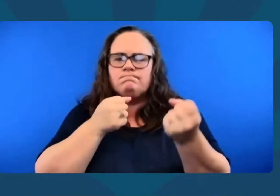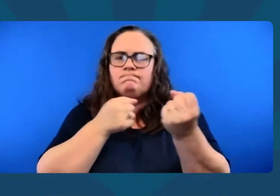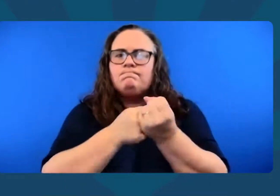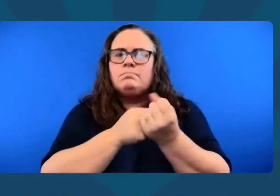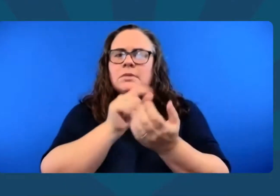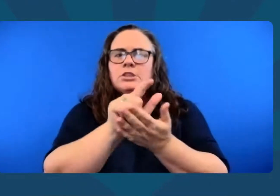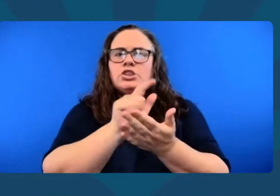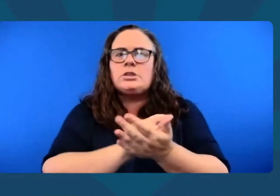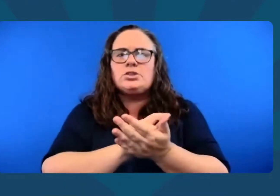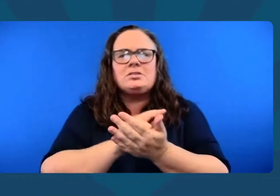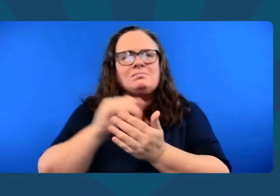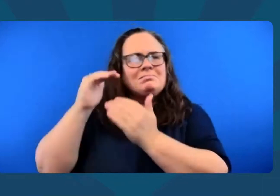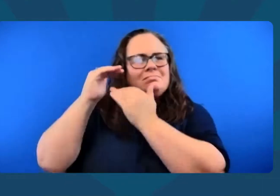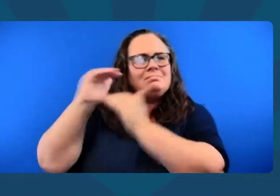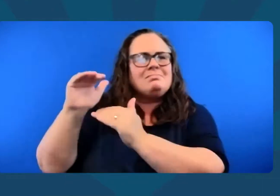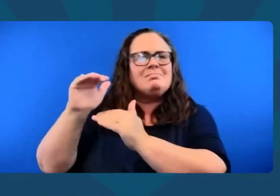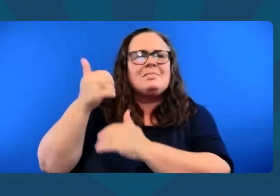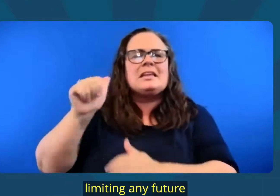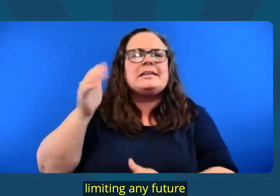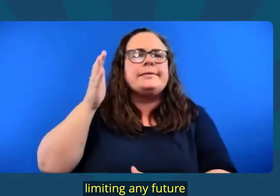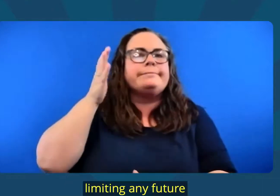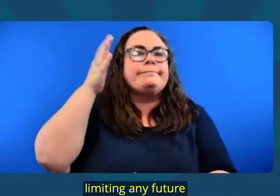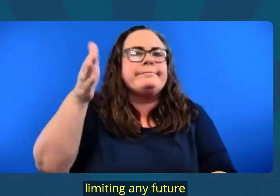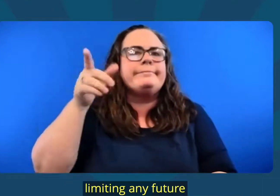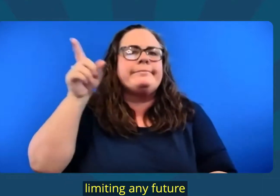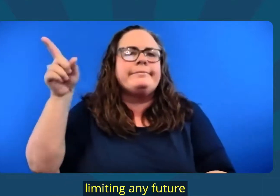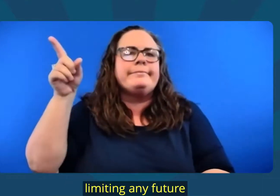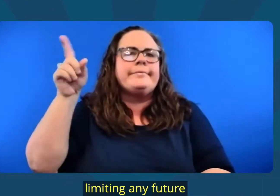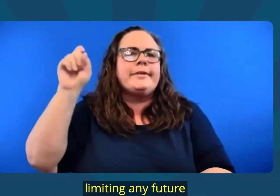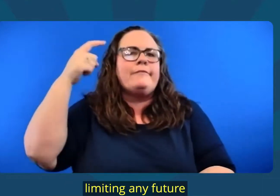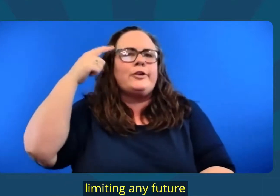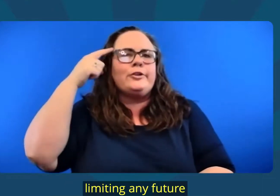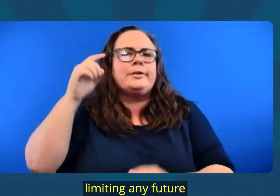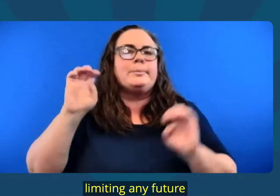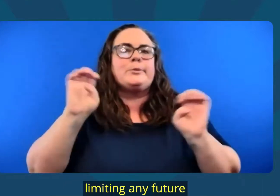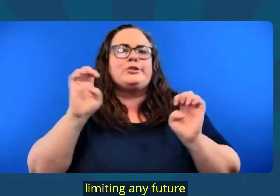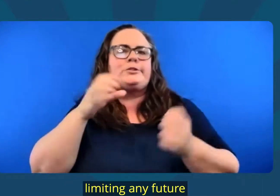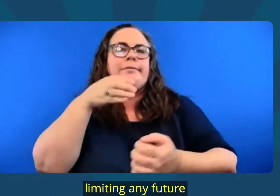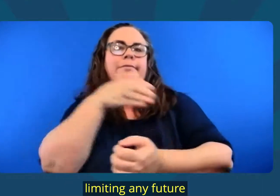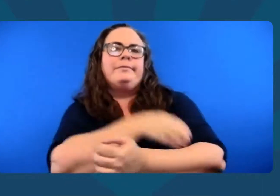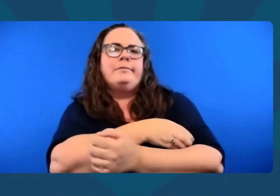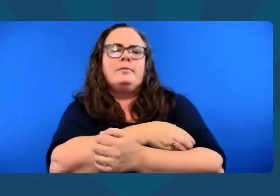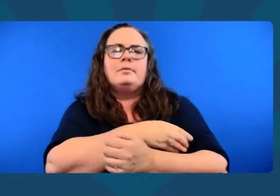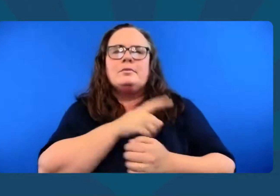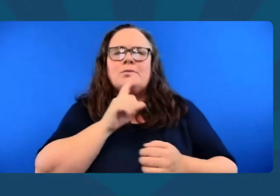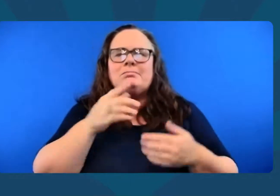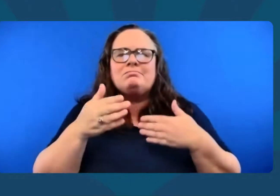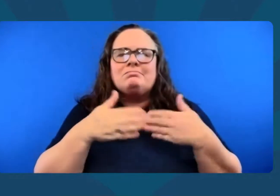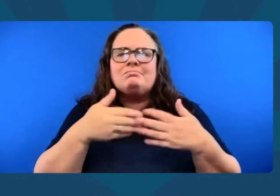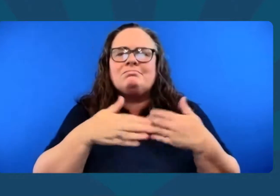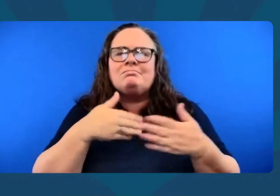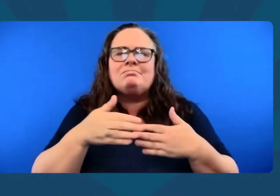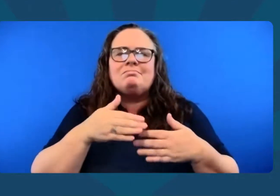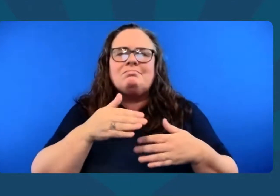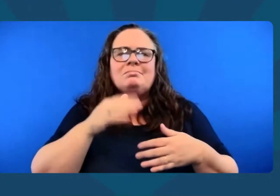When elected, I will sponsor legislation limiting any future governor's emergency powers, regardless of